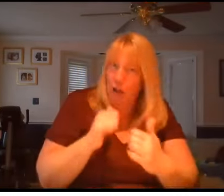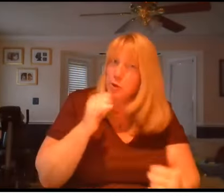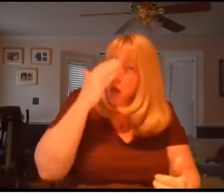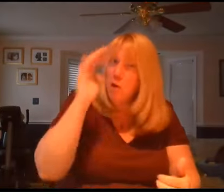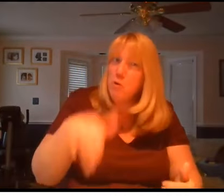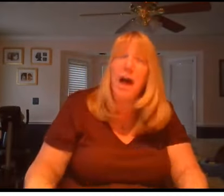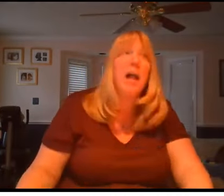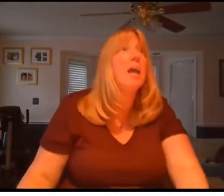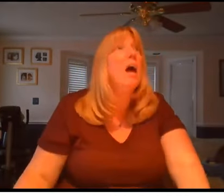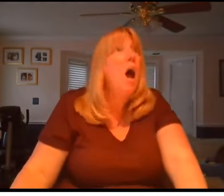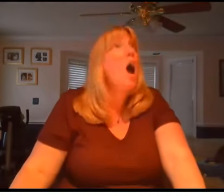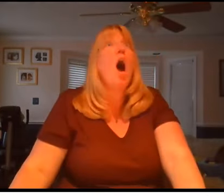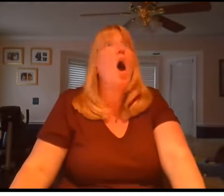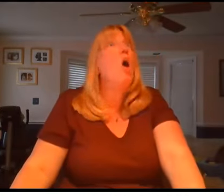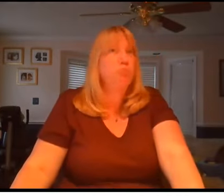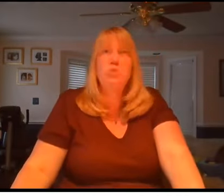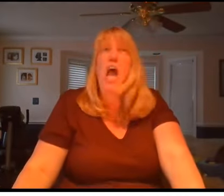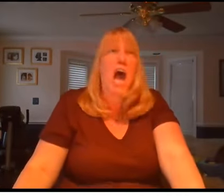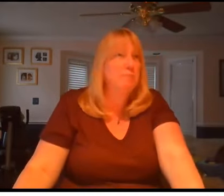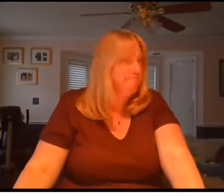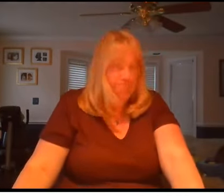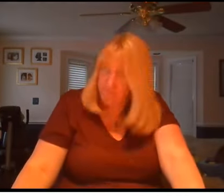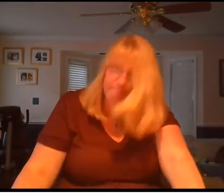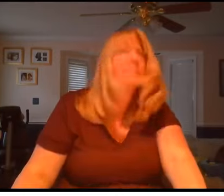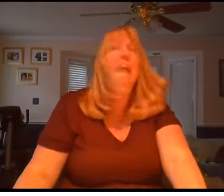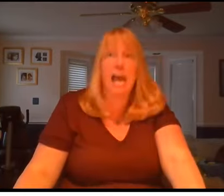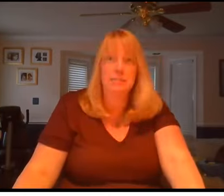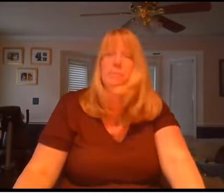you. Say, how do you know that?